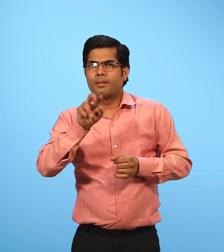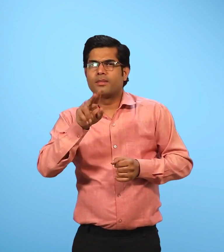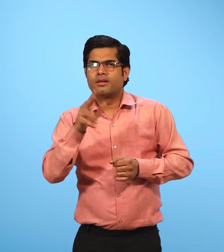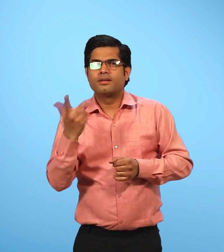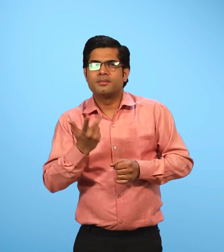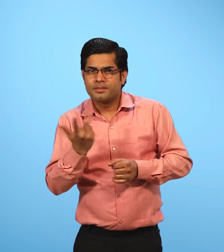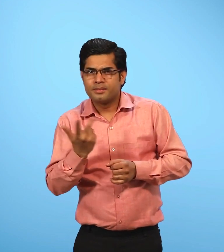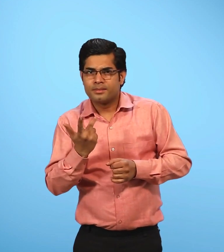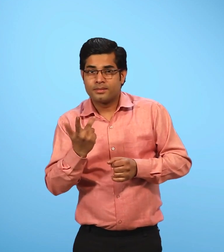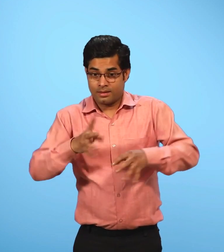Savages.